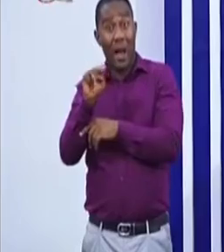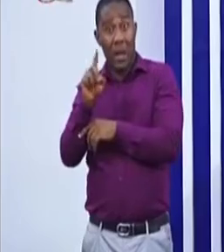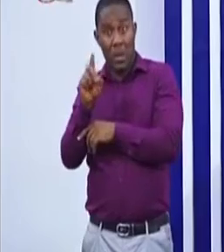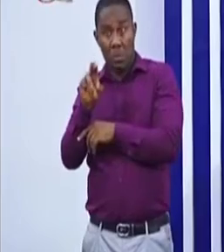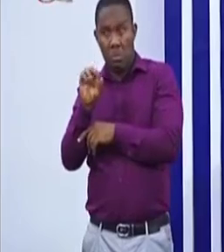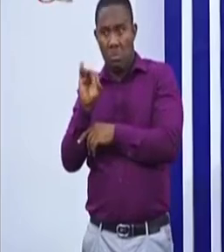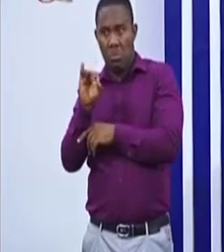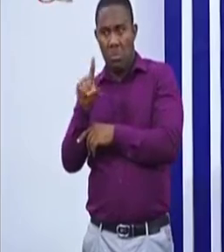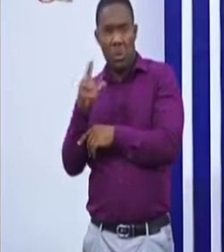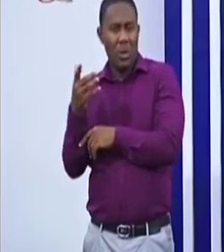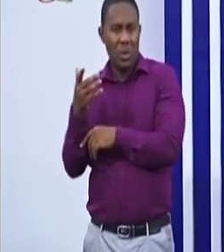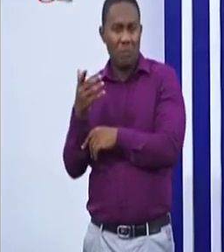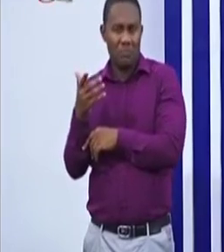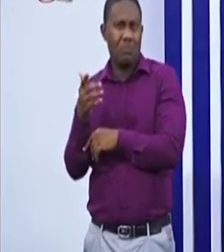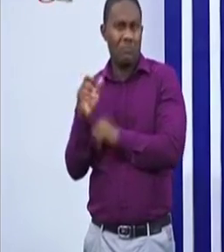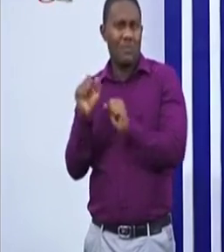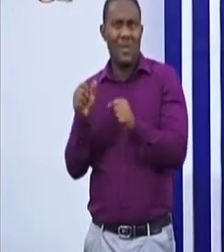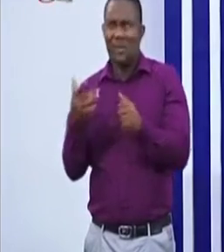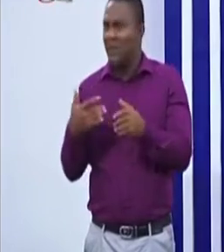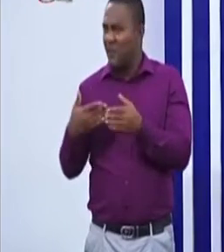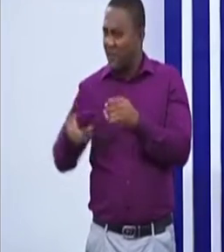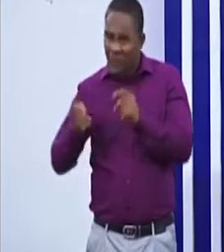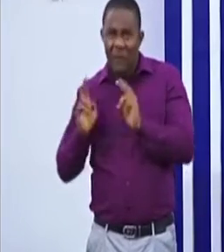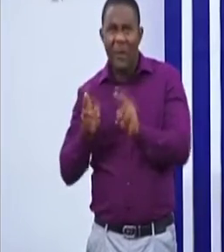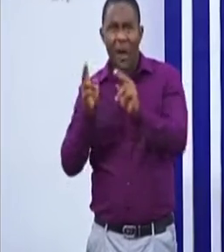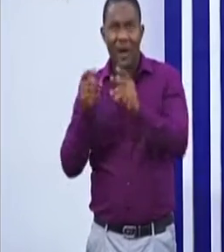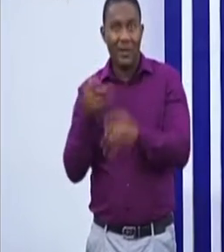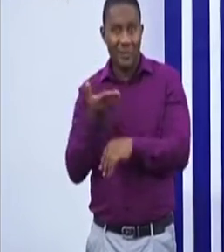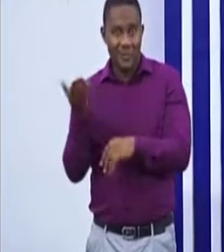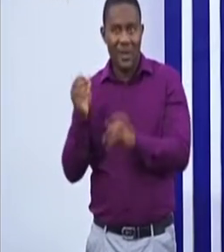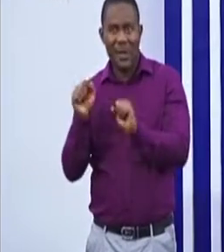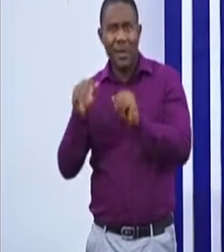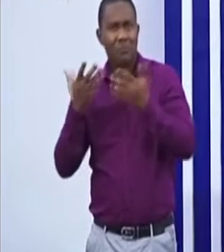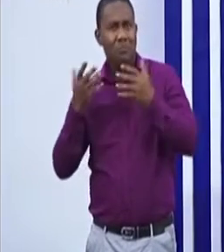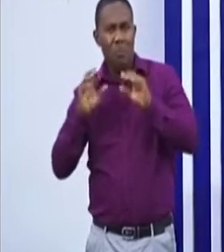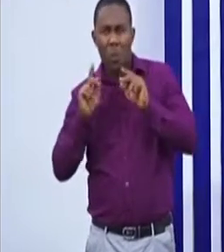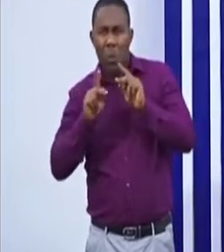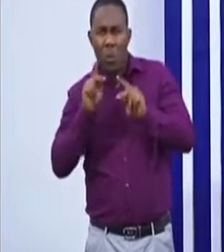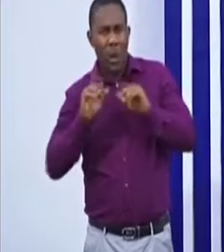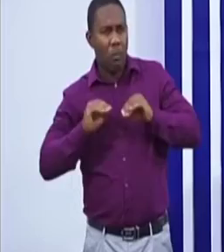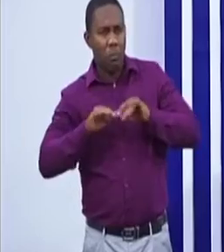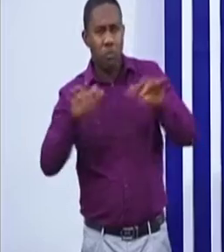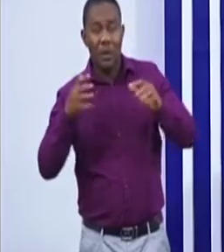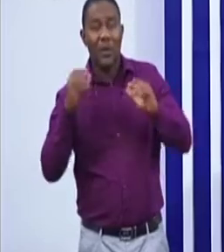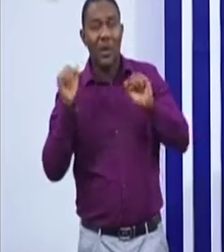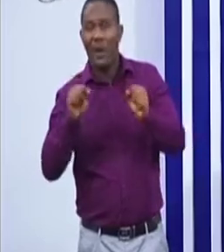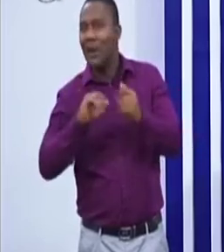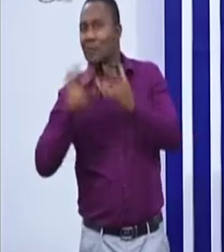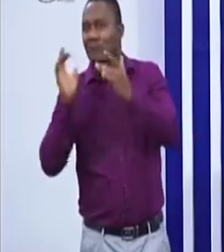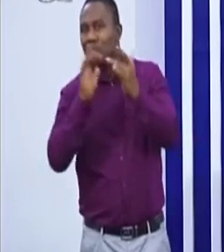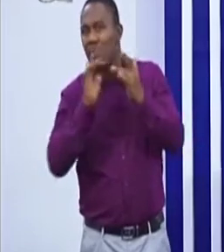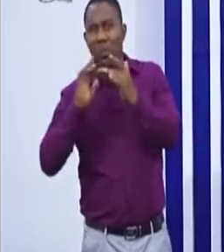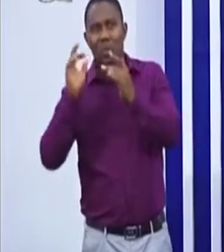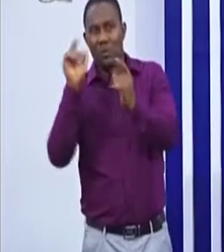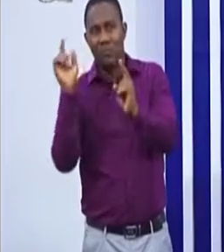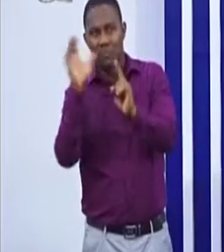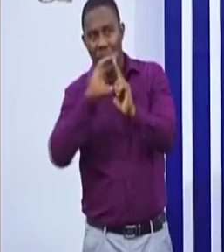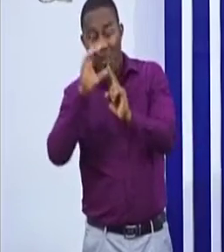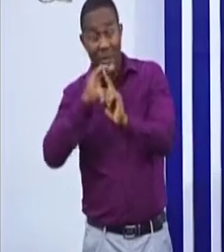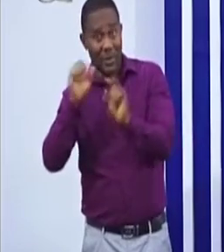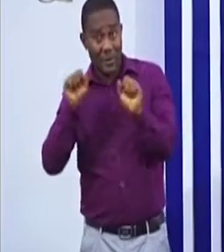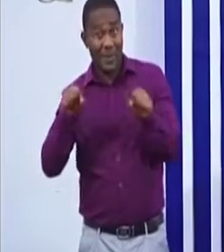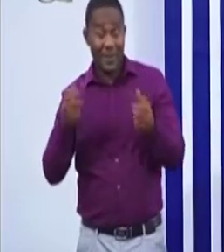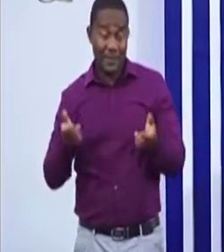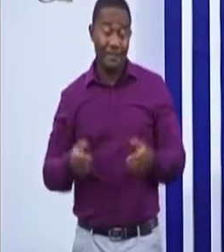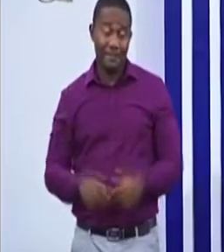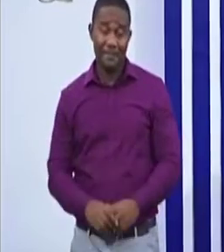by making it available for Android users quickly, we would reach a larger population as quickly as possible, while we